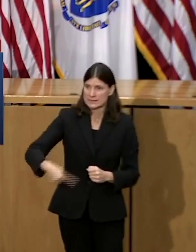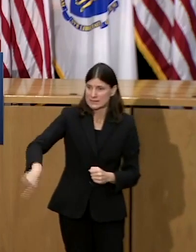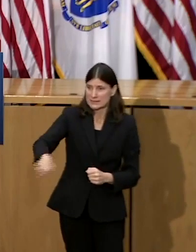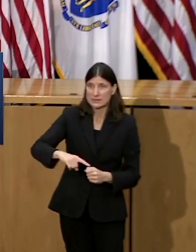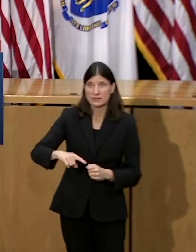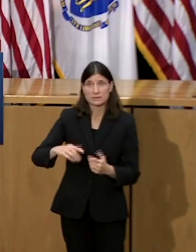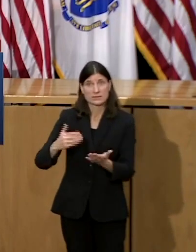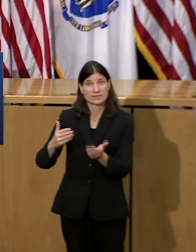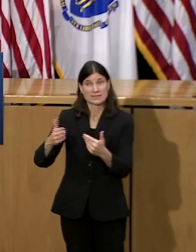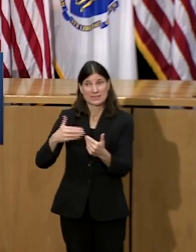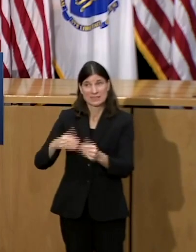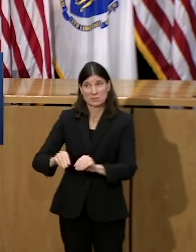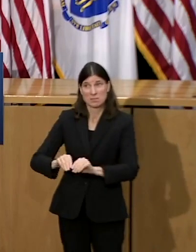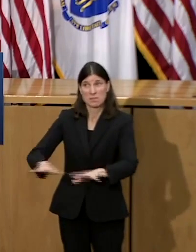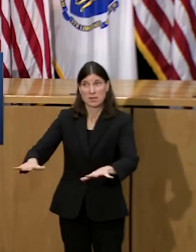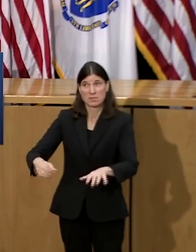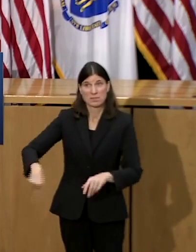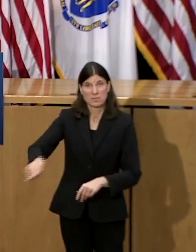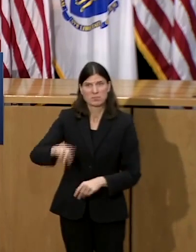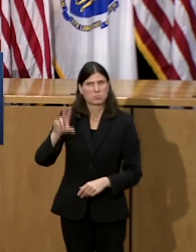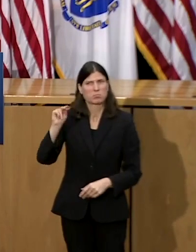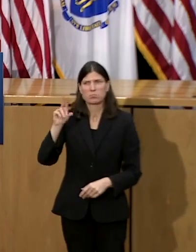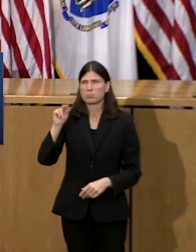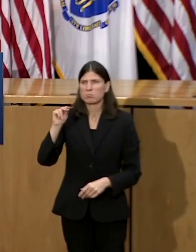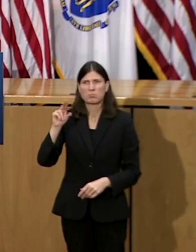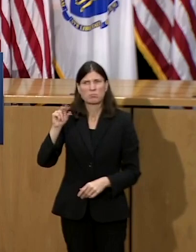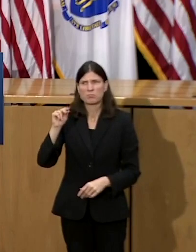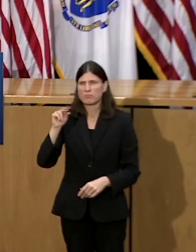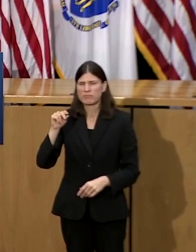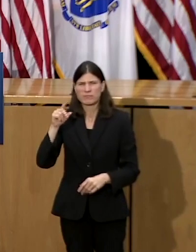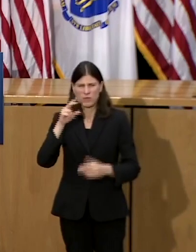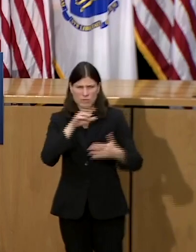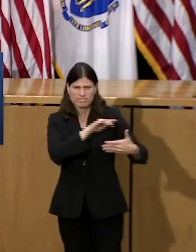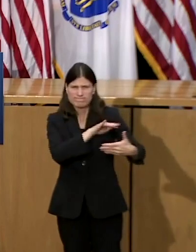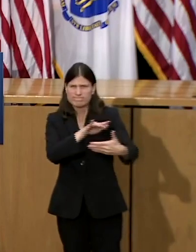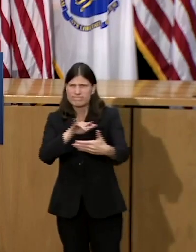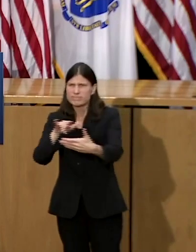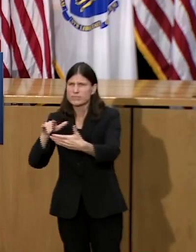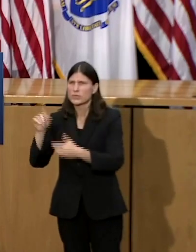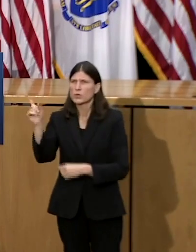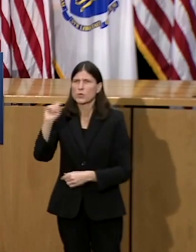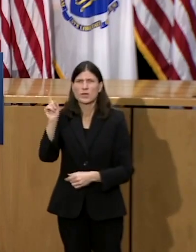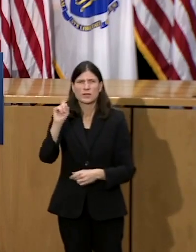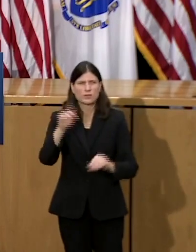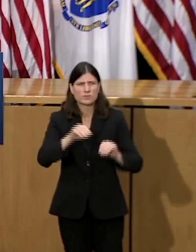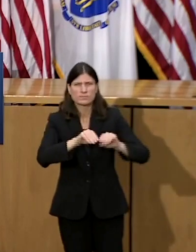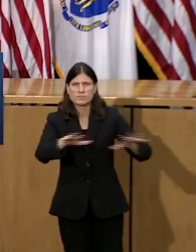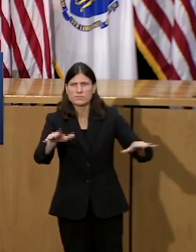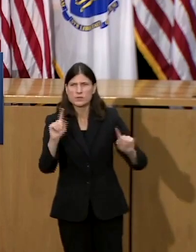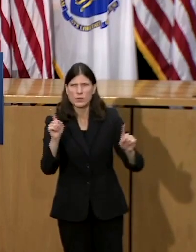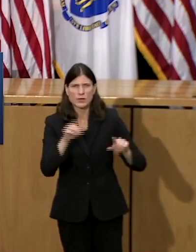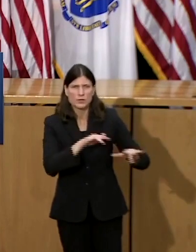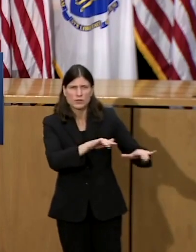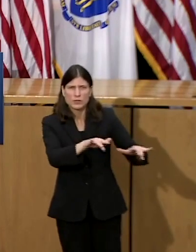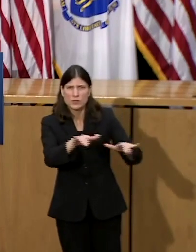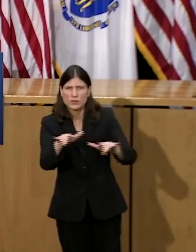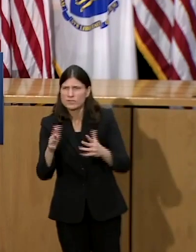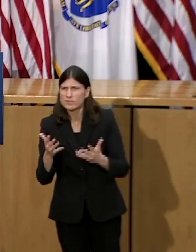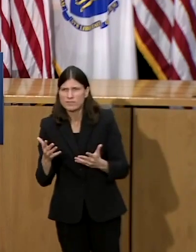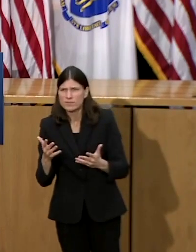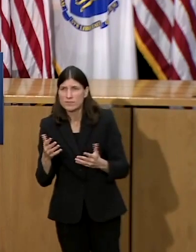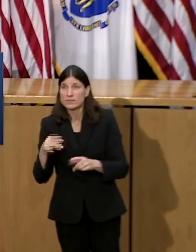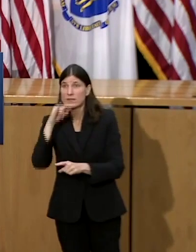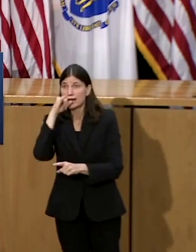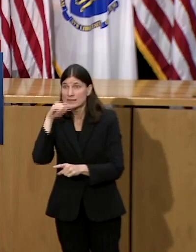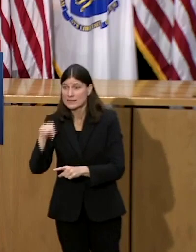there is clear and convincing scientific data that shows learning in a classroom, as long as people are playing by the rules, does not lead